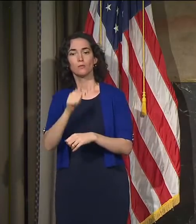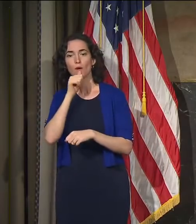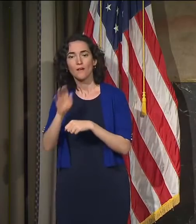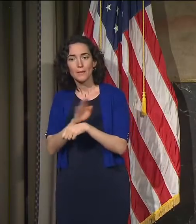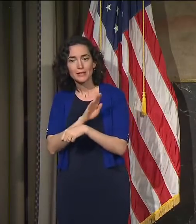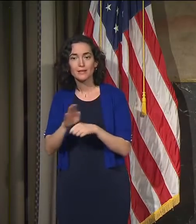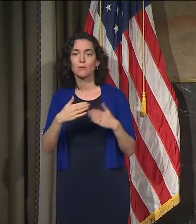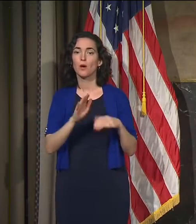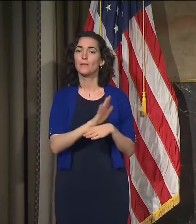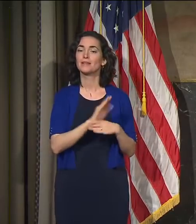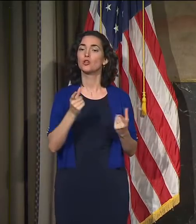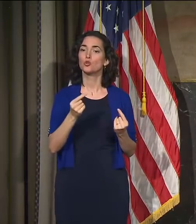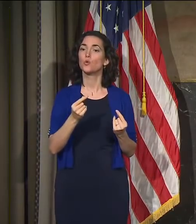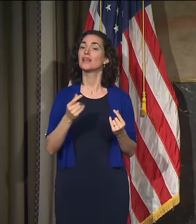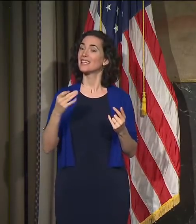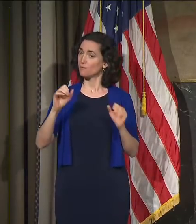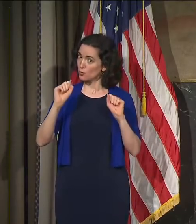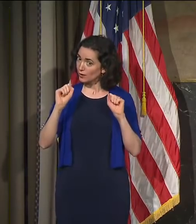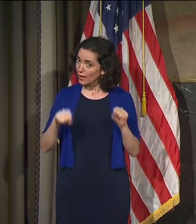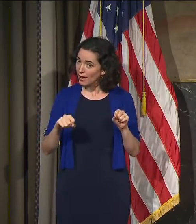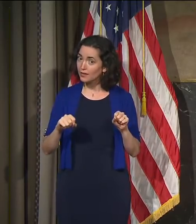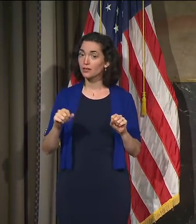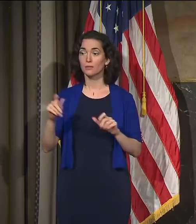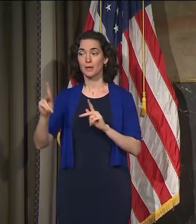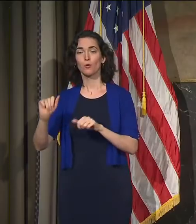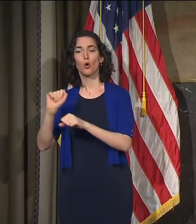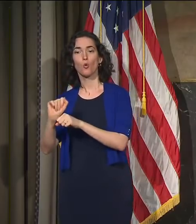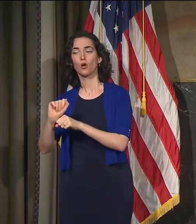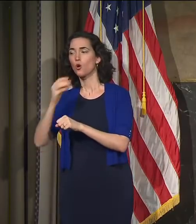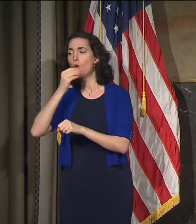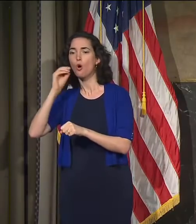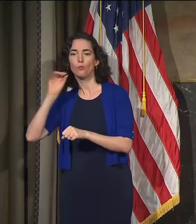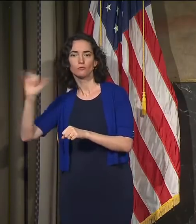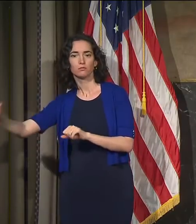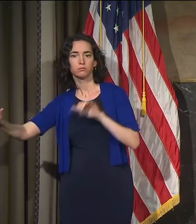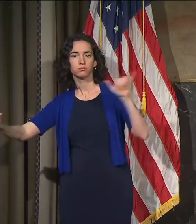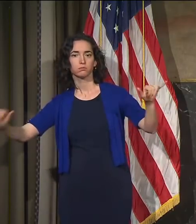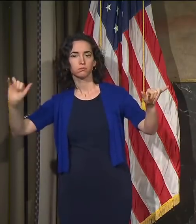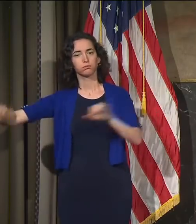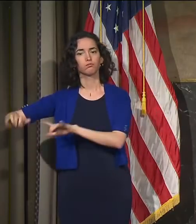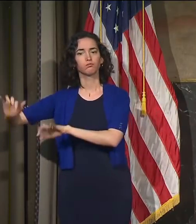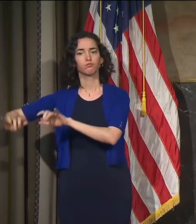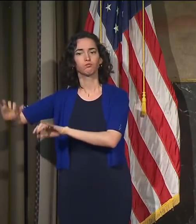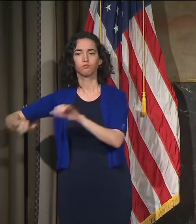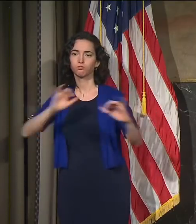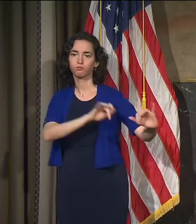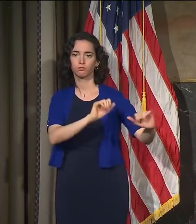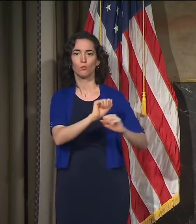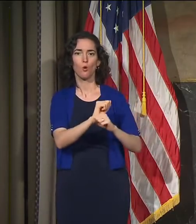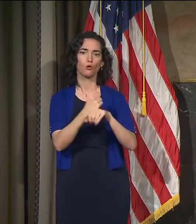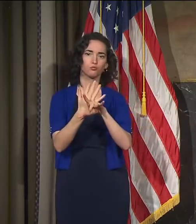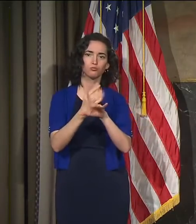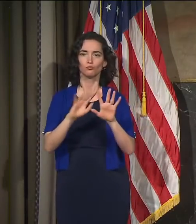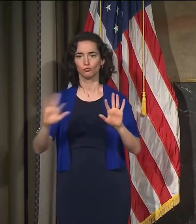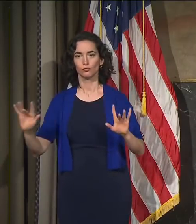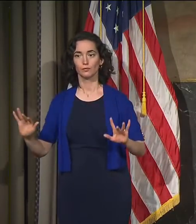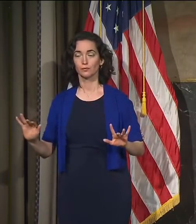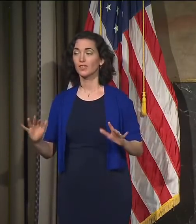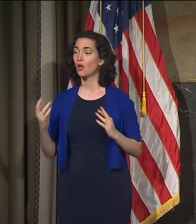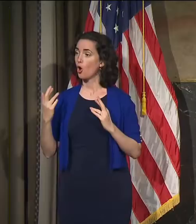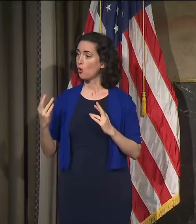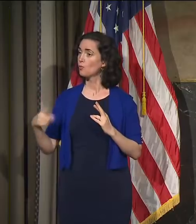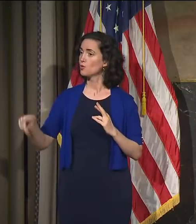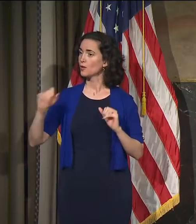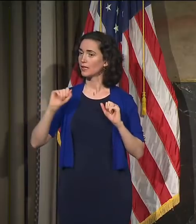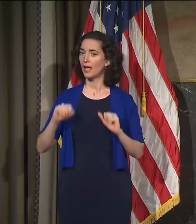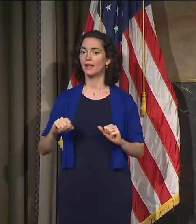can. Have your workers work remotely. And hopefully you can do that as much as possible,